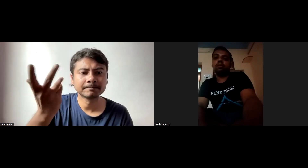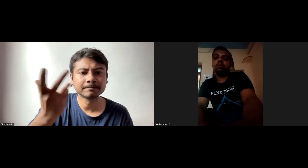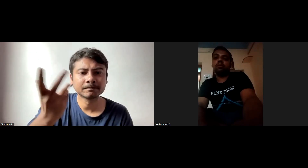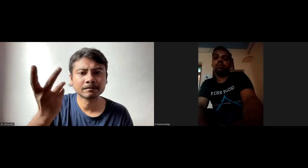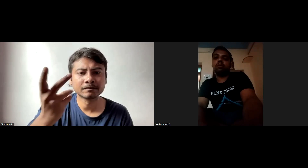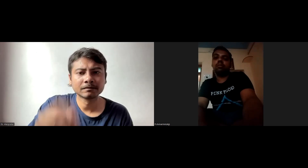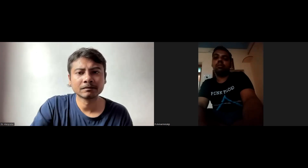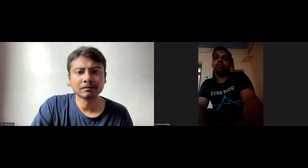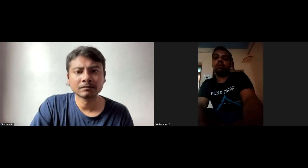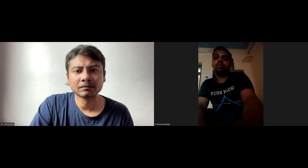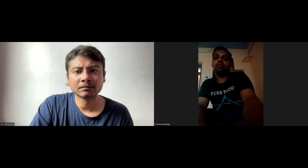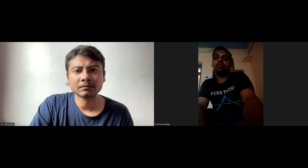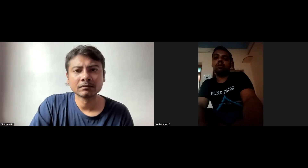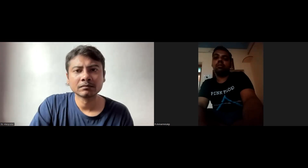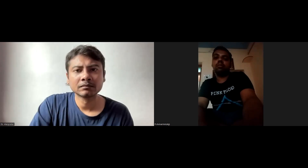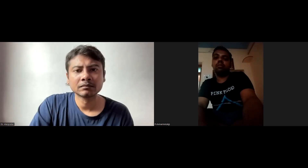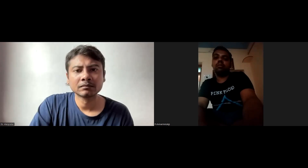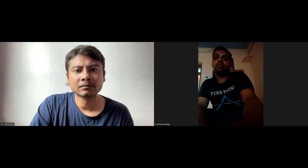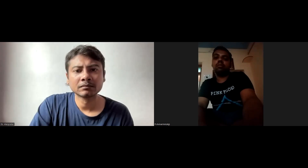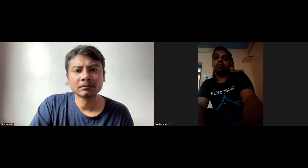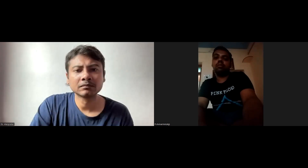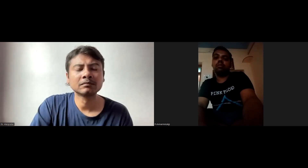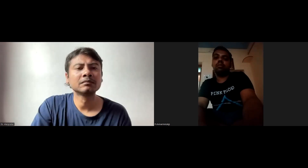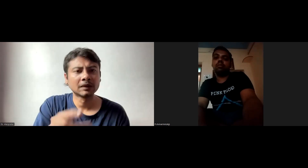he's little afraid of talking also because